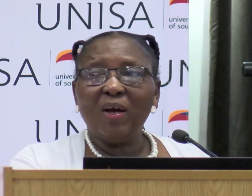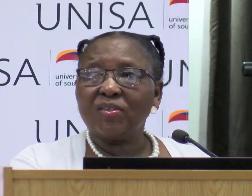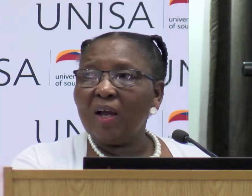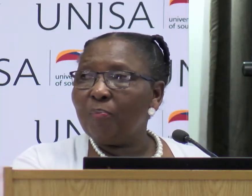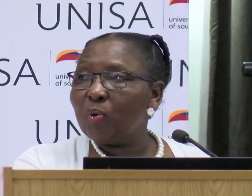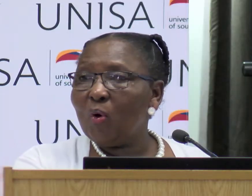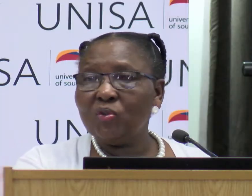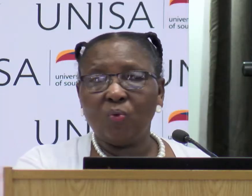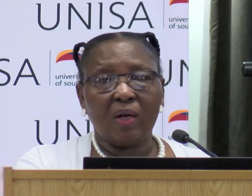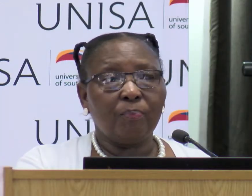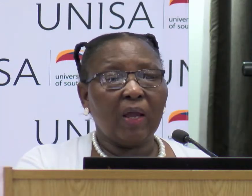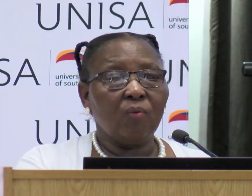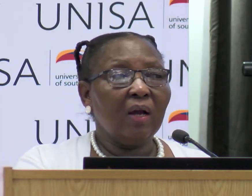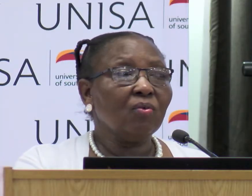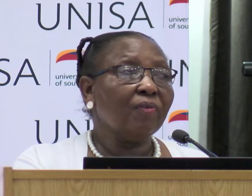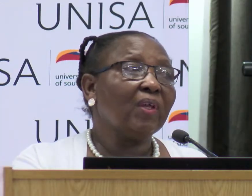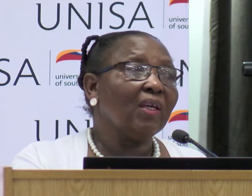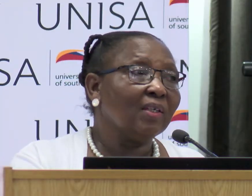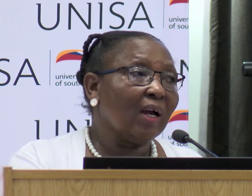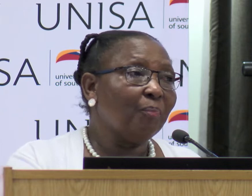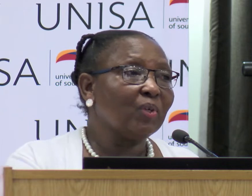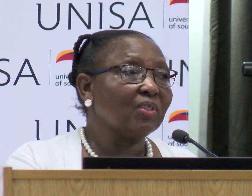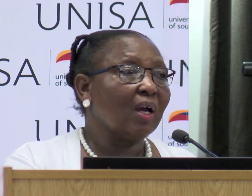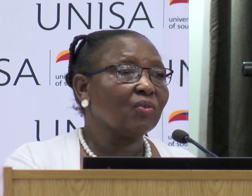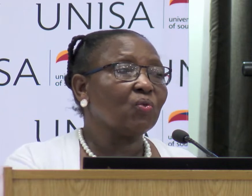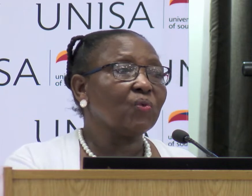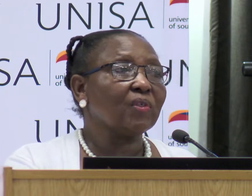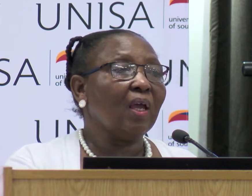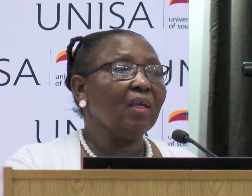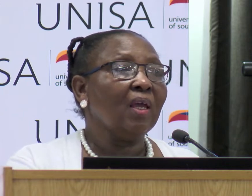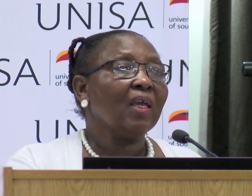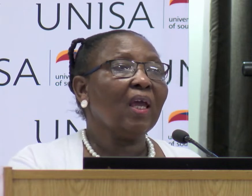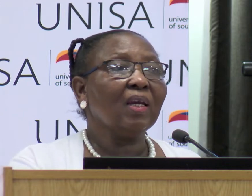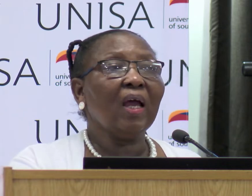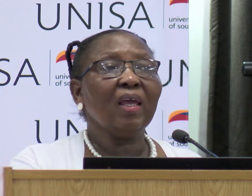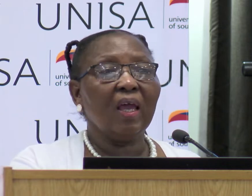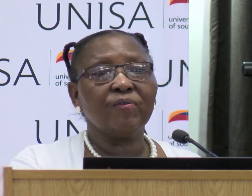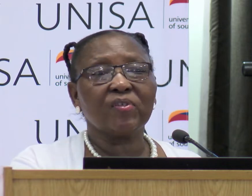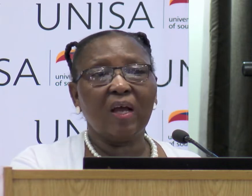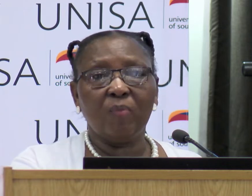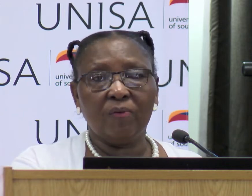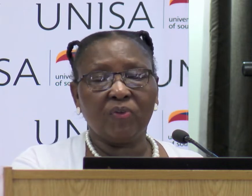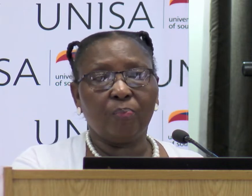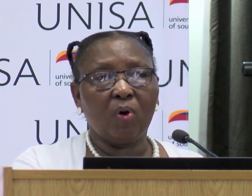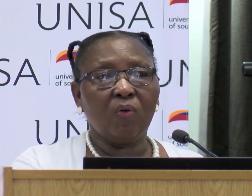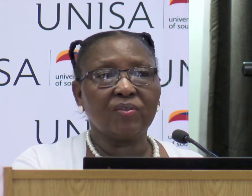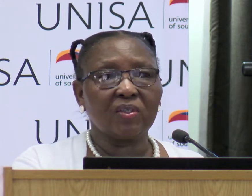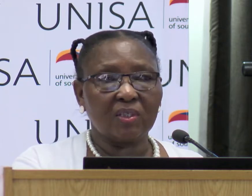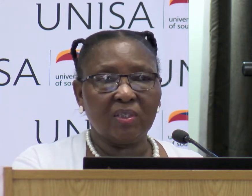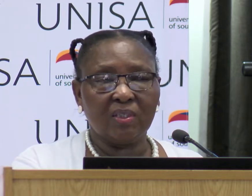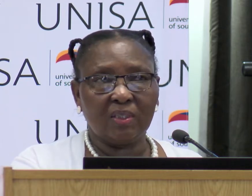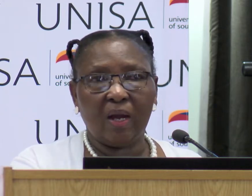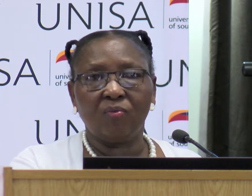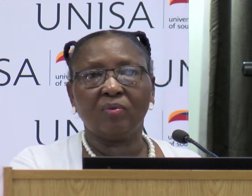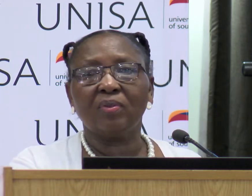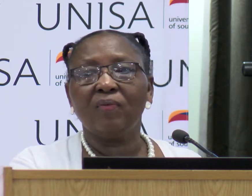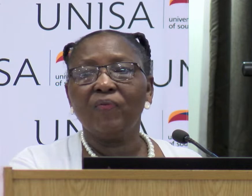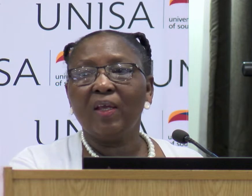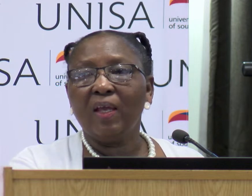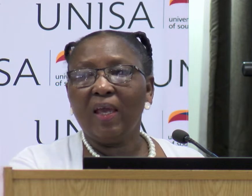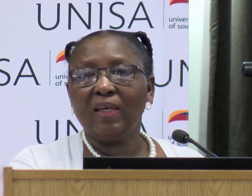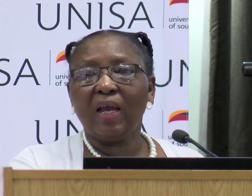When I was approached by one of the interpreters to say, can I have some of the poets written